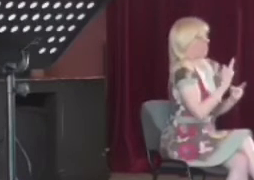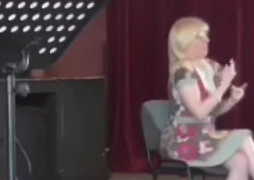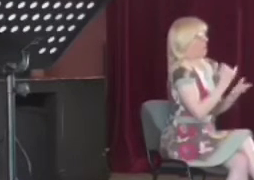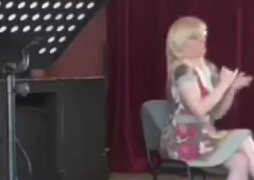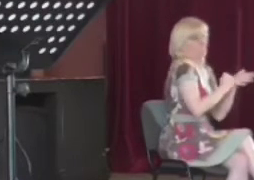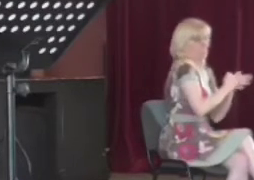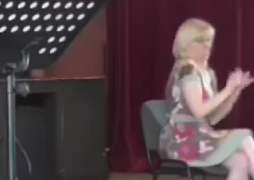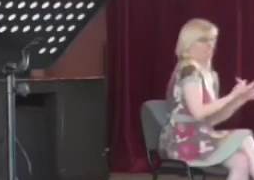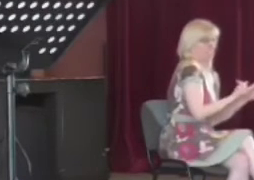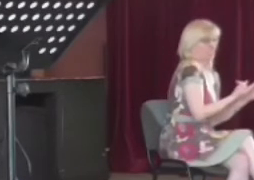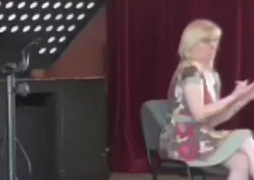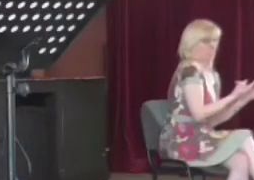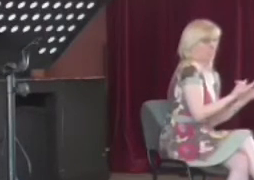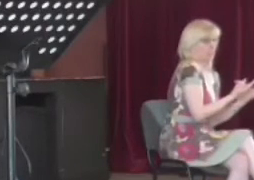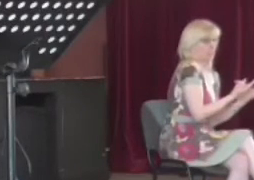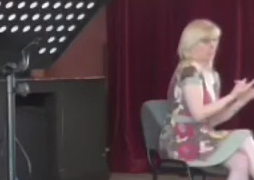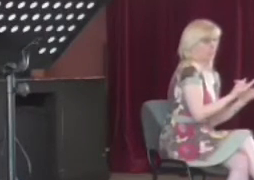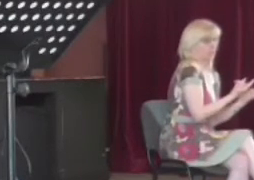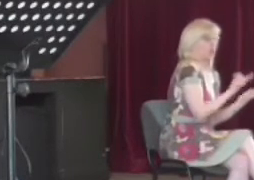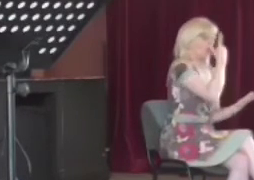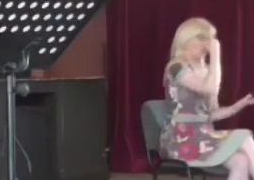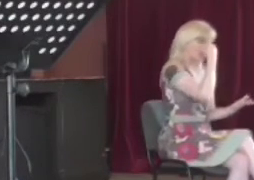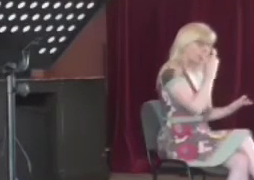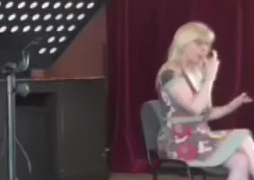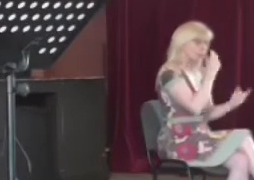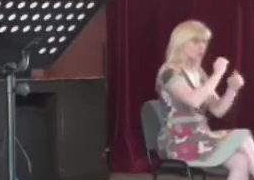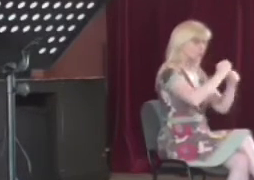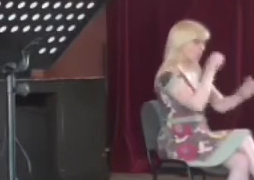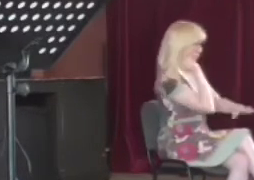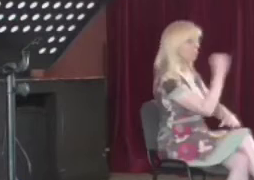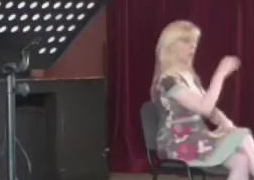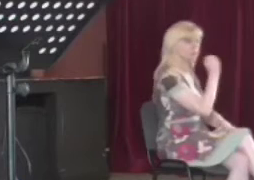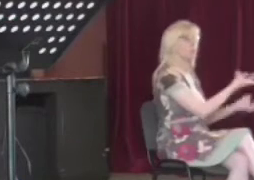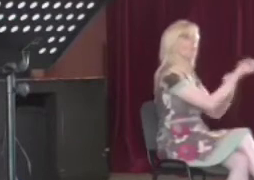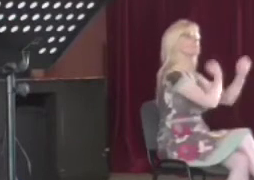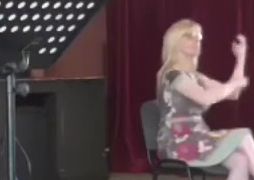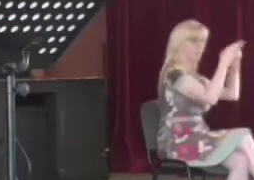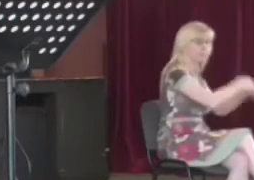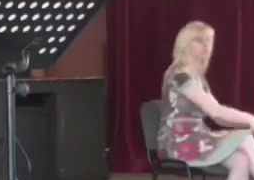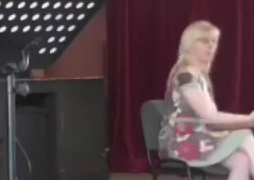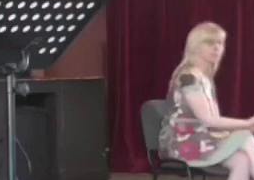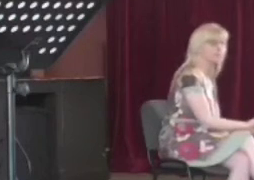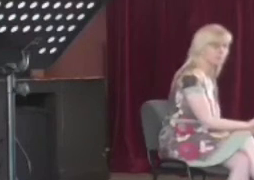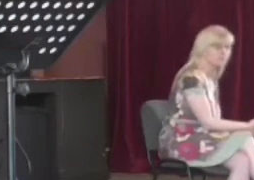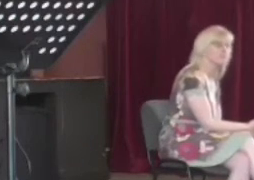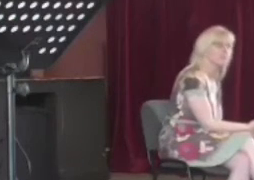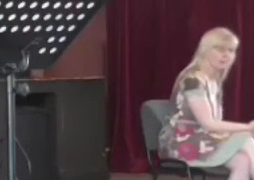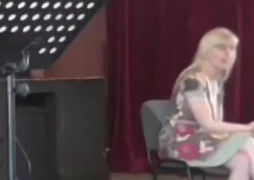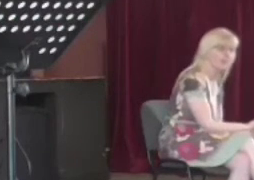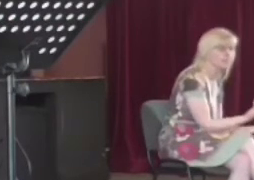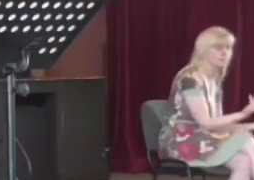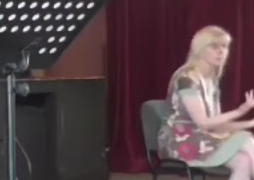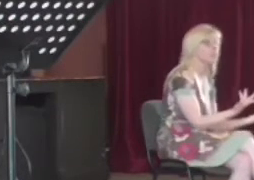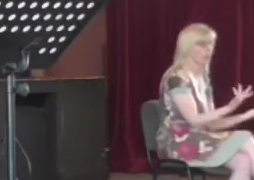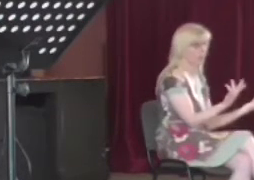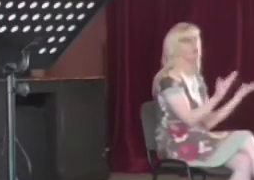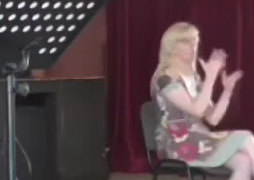one. Big criminal, one of the most six dangerous convicts in the country.